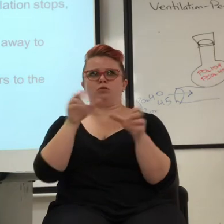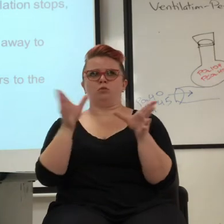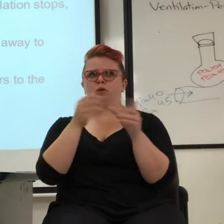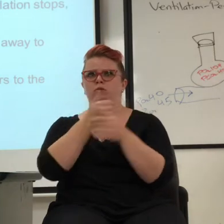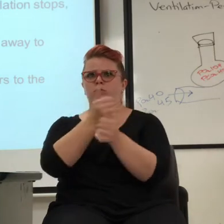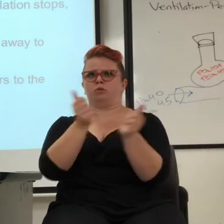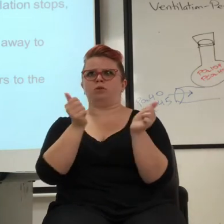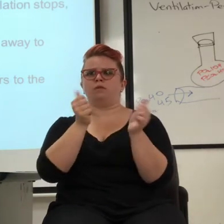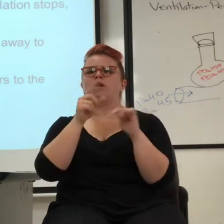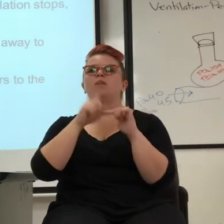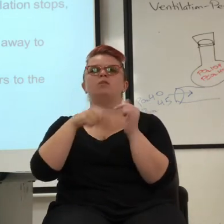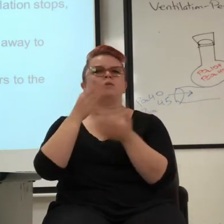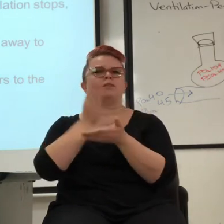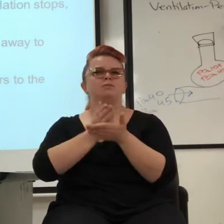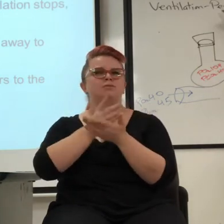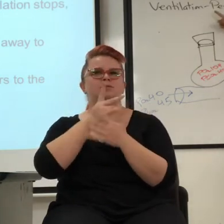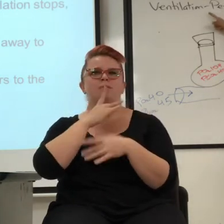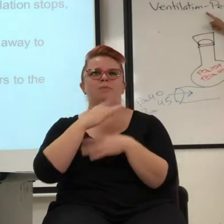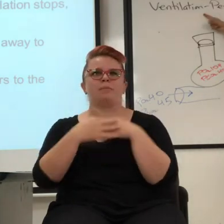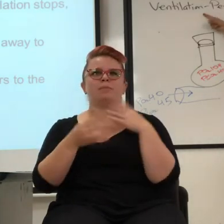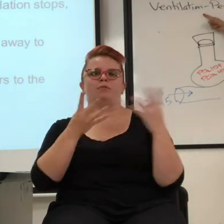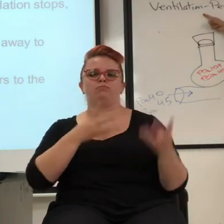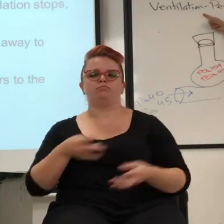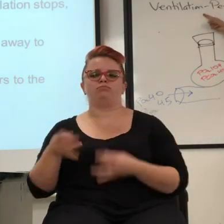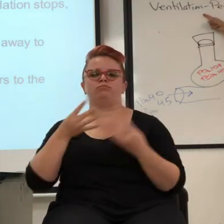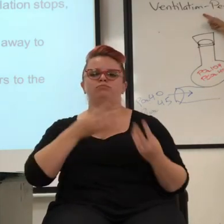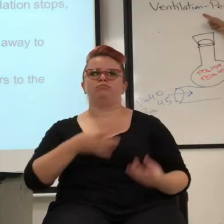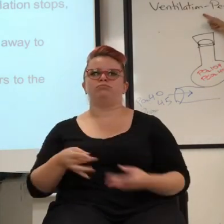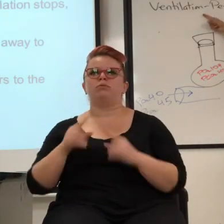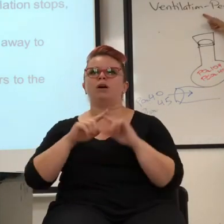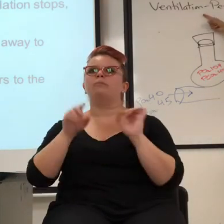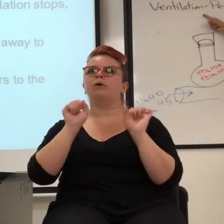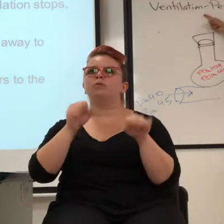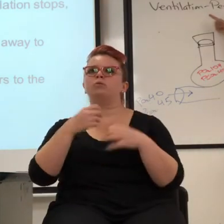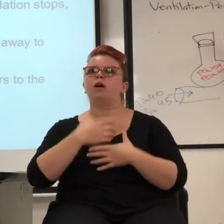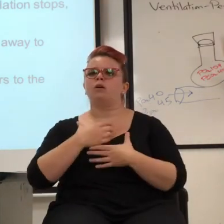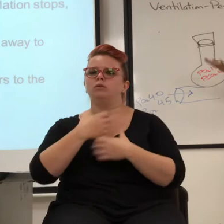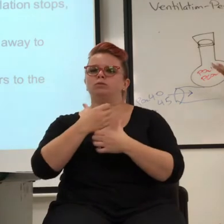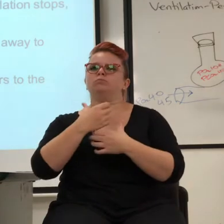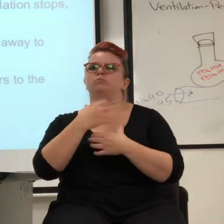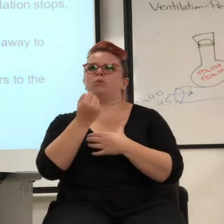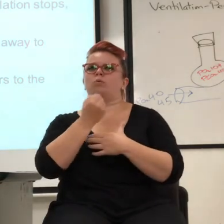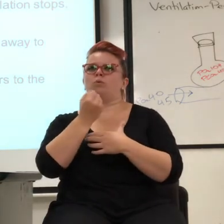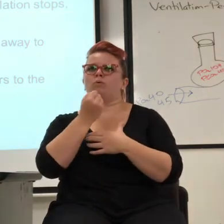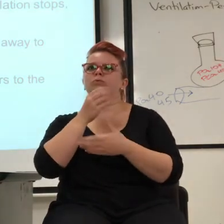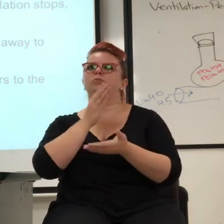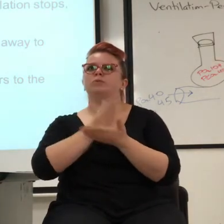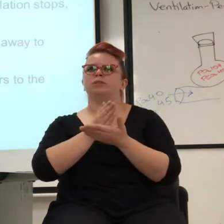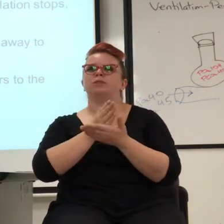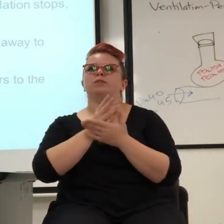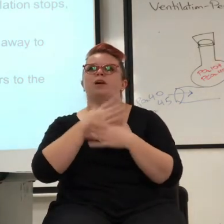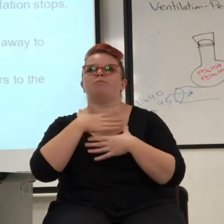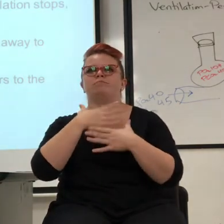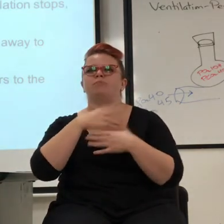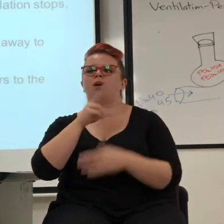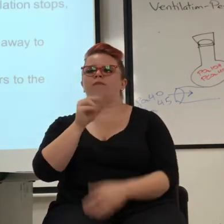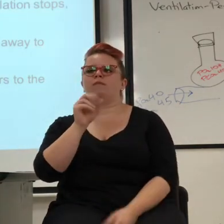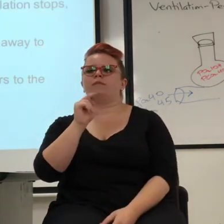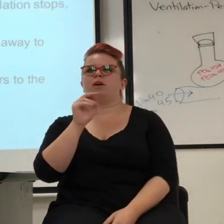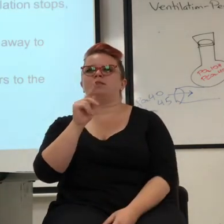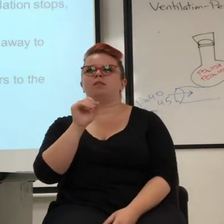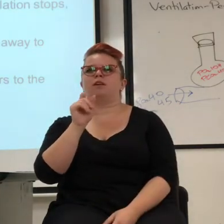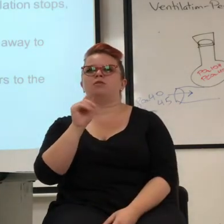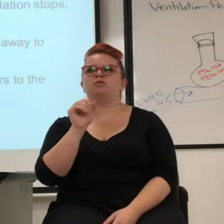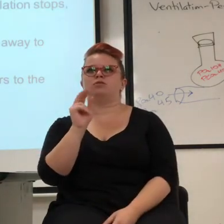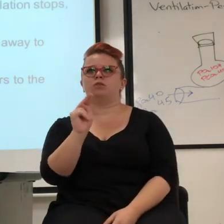you can't stop your blood from flowing, but you can voluntarily hold your breath to stop ventilation in this example. Well, you